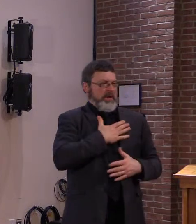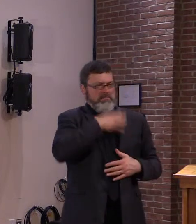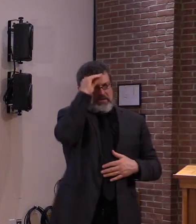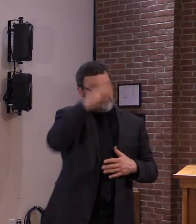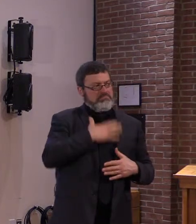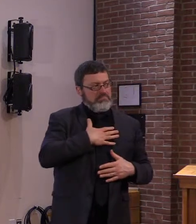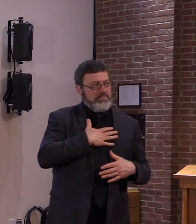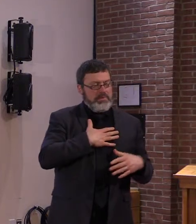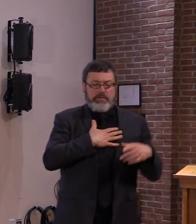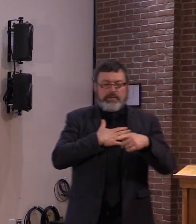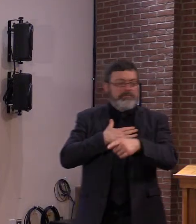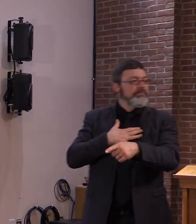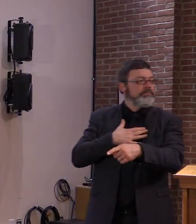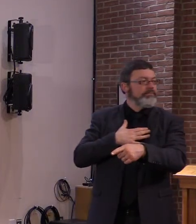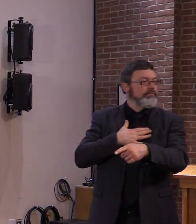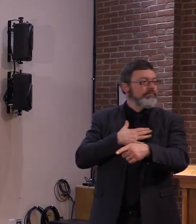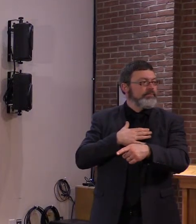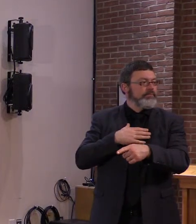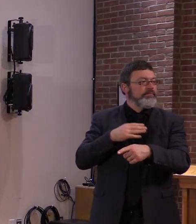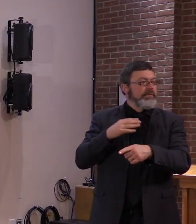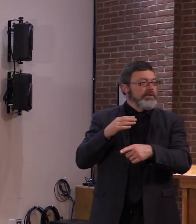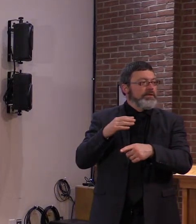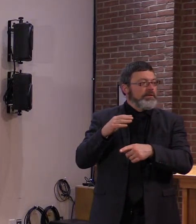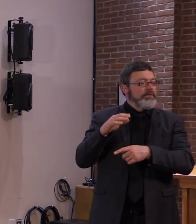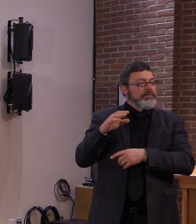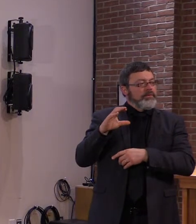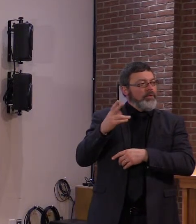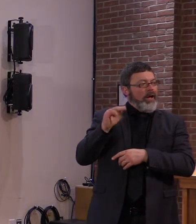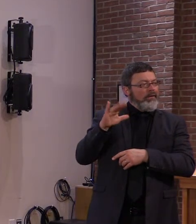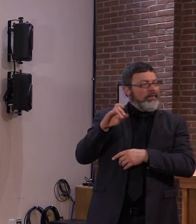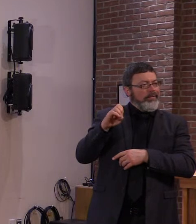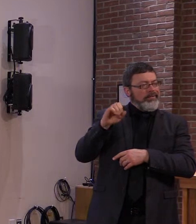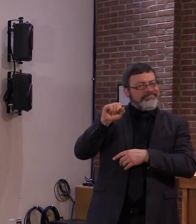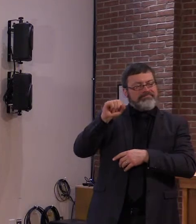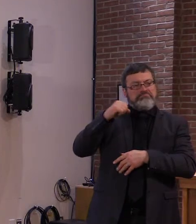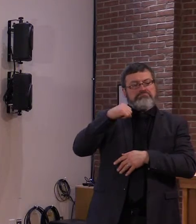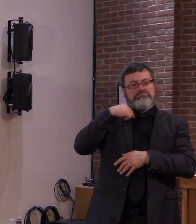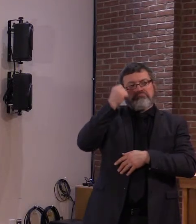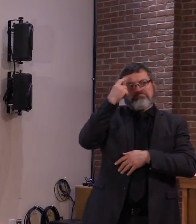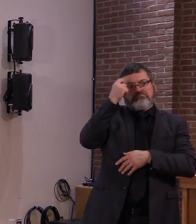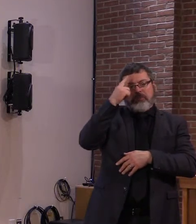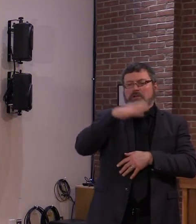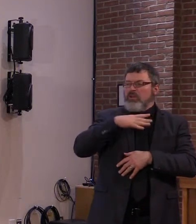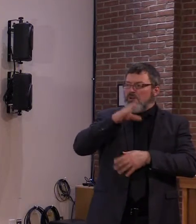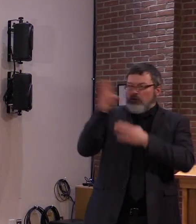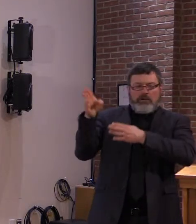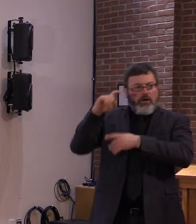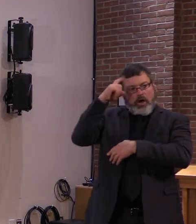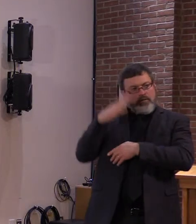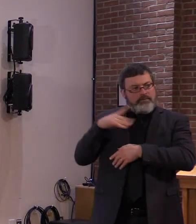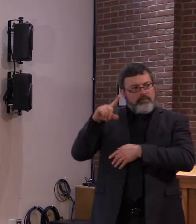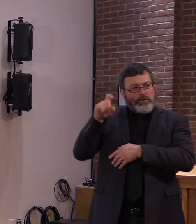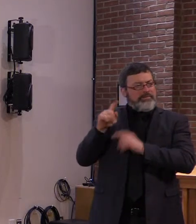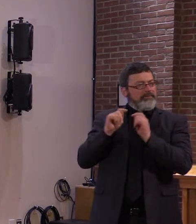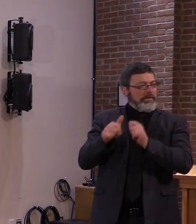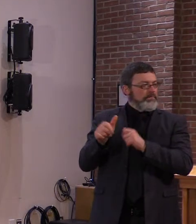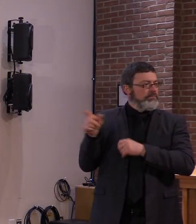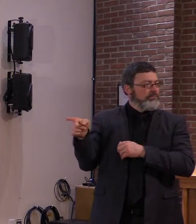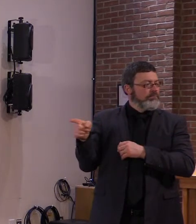of the uniformity of the conditions that we're assessing and also logistical implementation of the assessment itself. All right, but it's